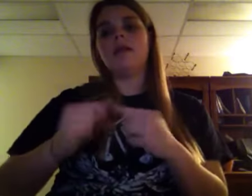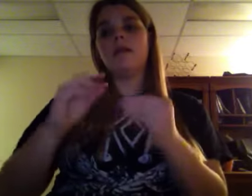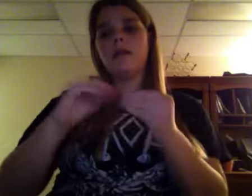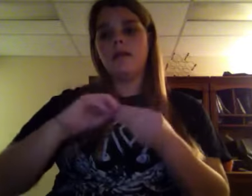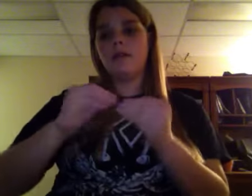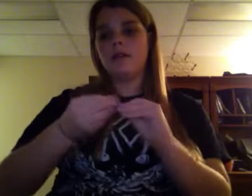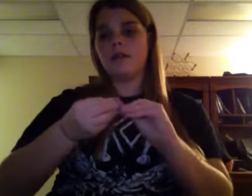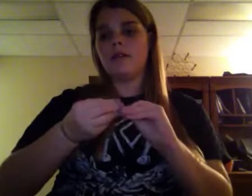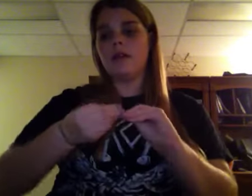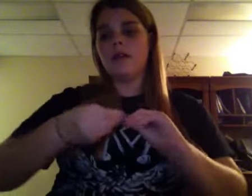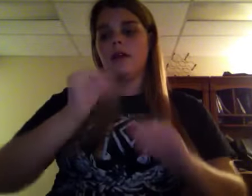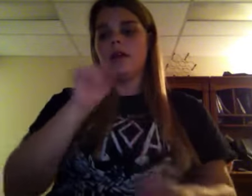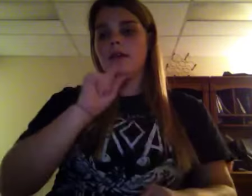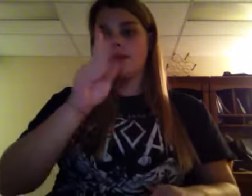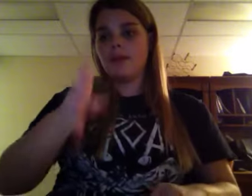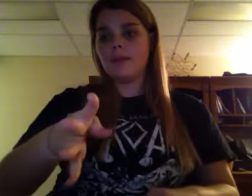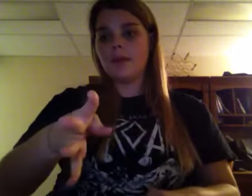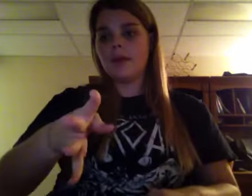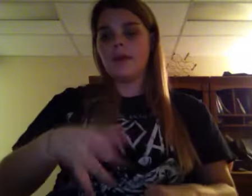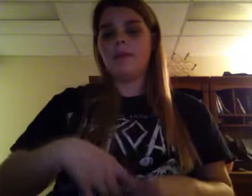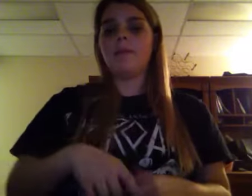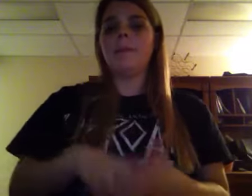the numbers as you would speak them.